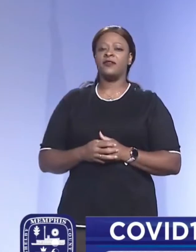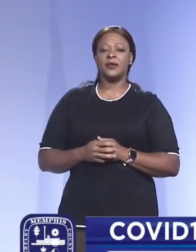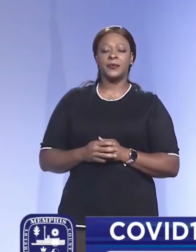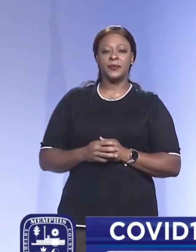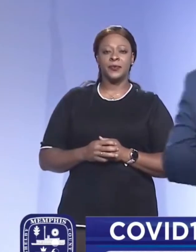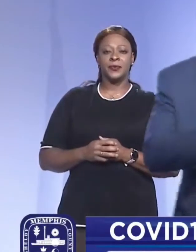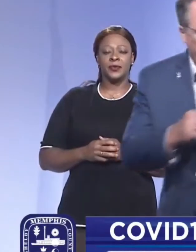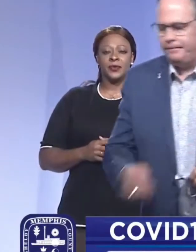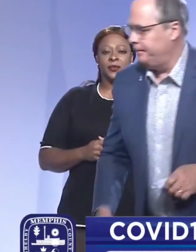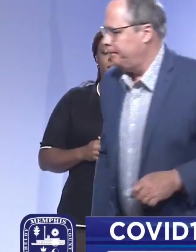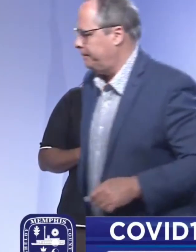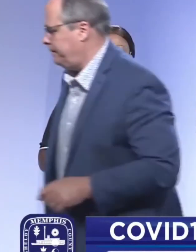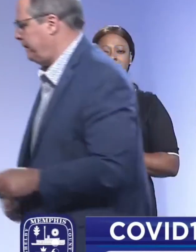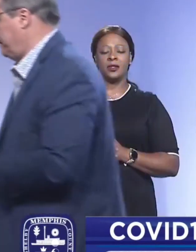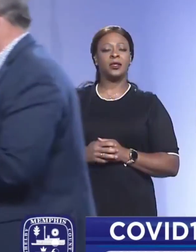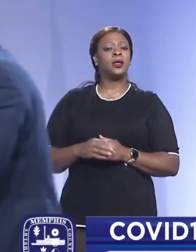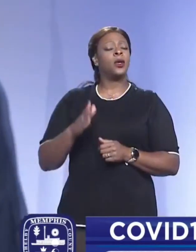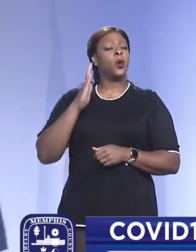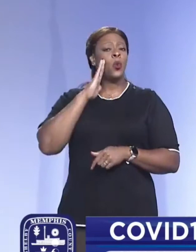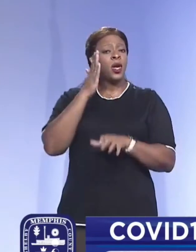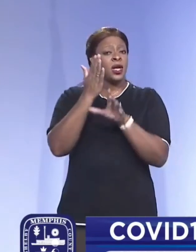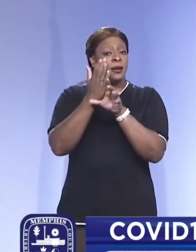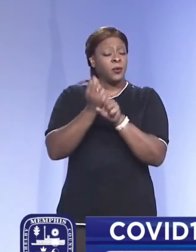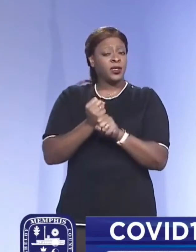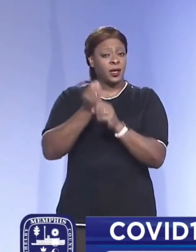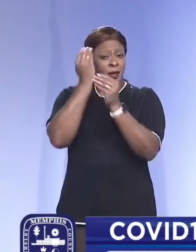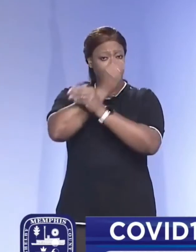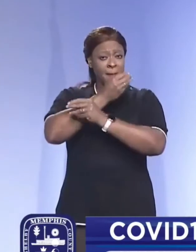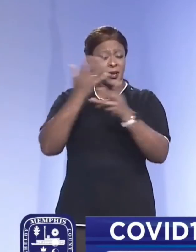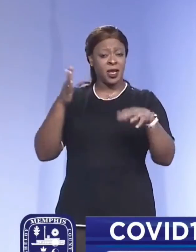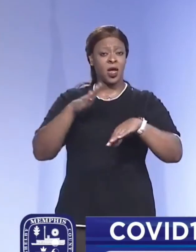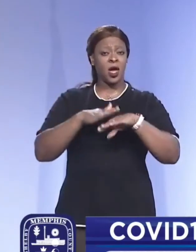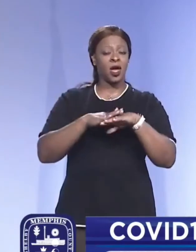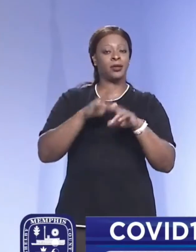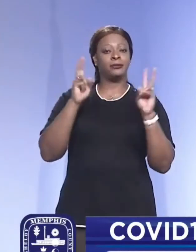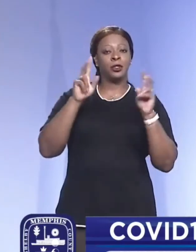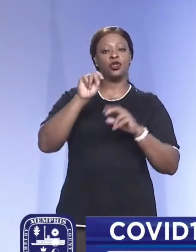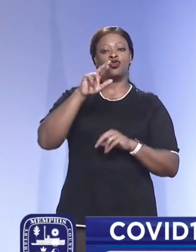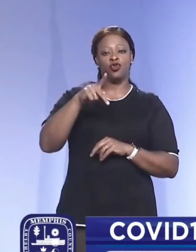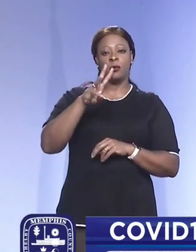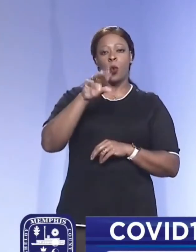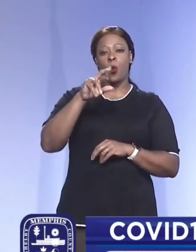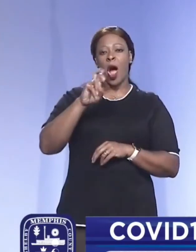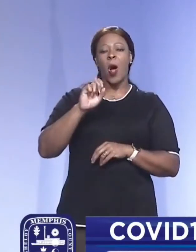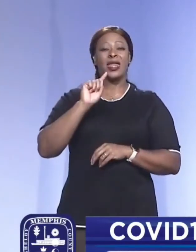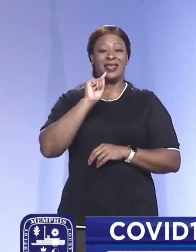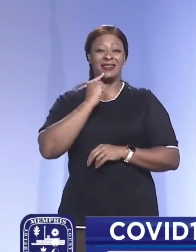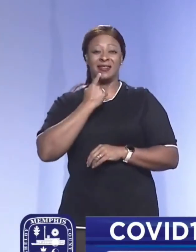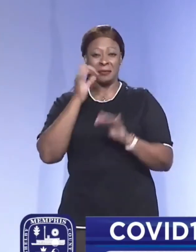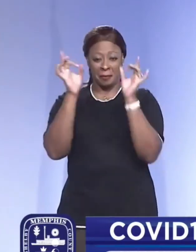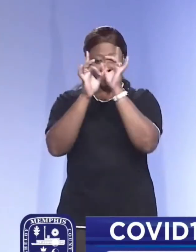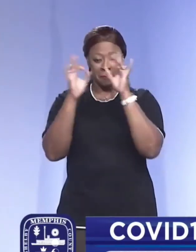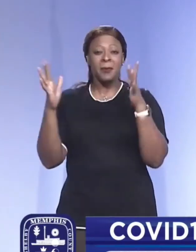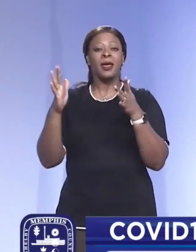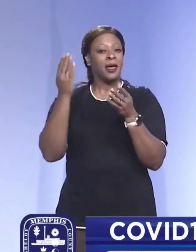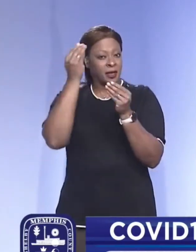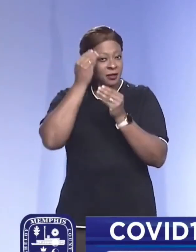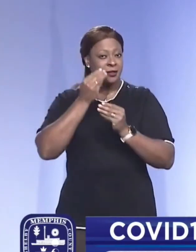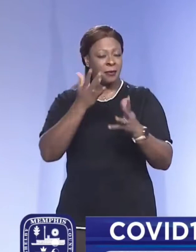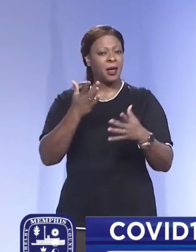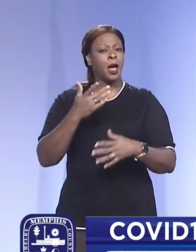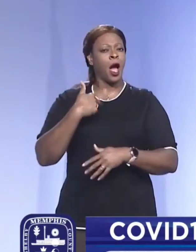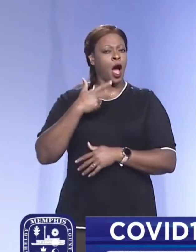I was wondering if we could get an update on the tripwires document. I know last week Dr. Haushalter said that it would be ready